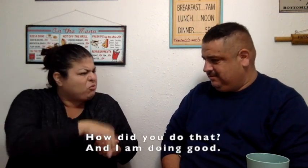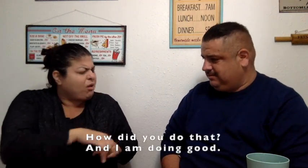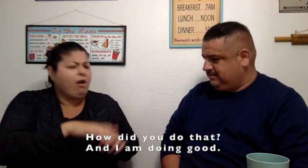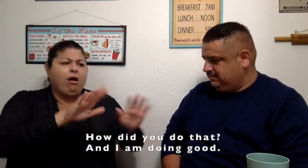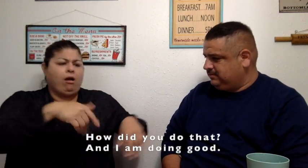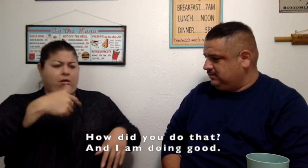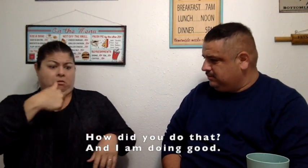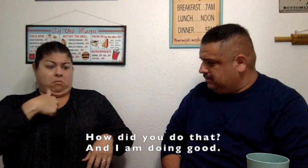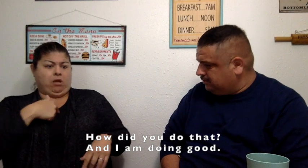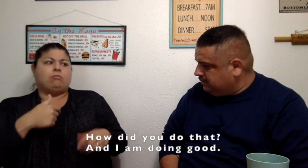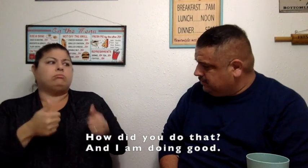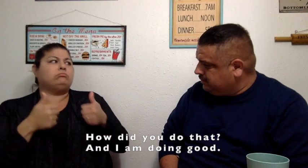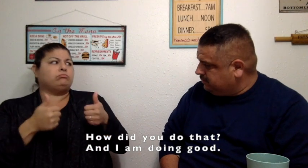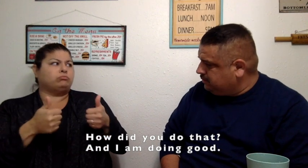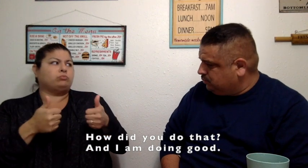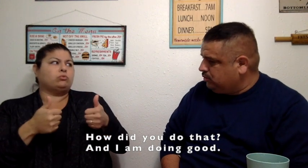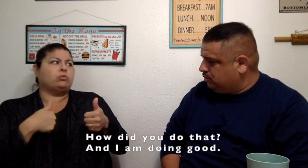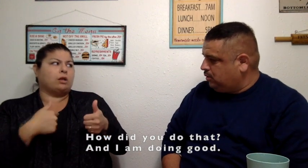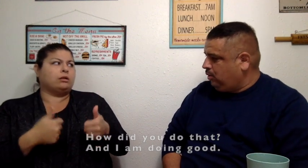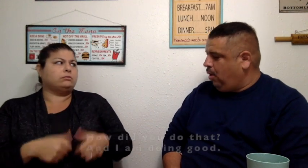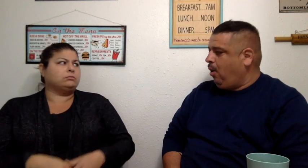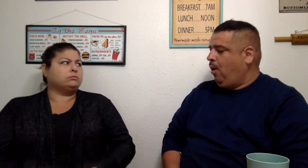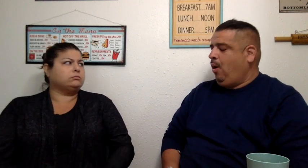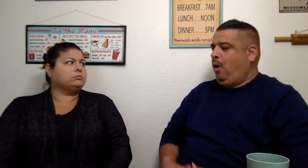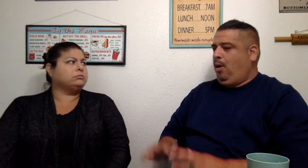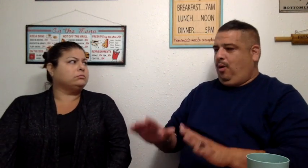How did you do that? And I'm doing good.